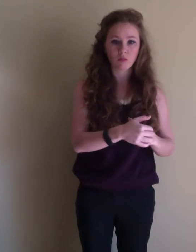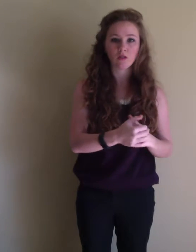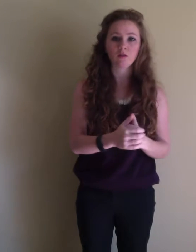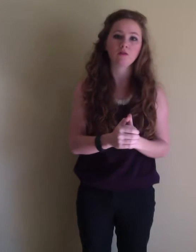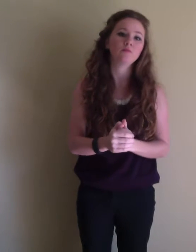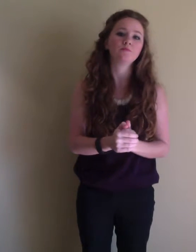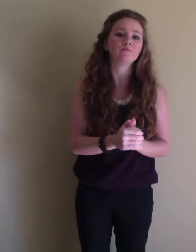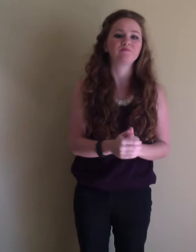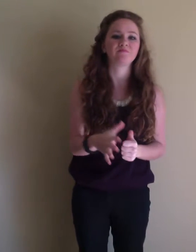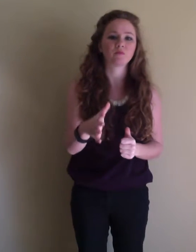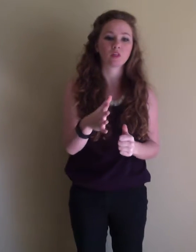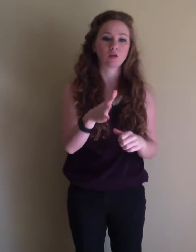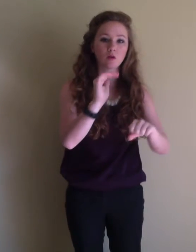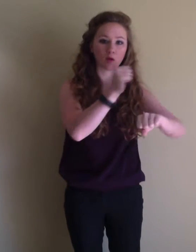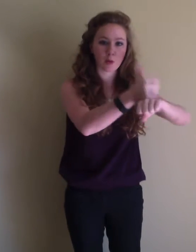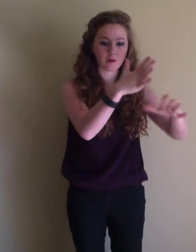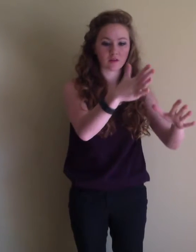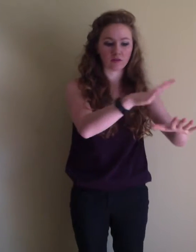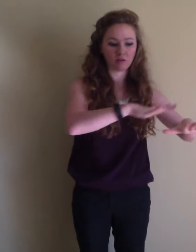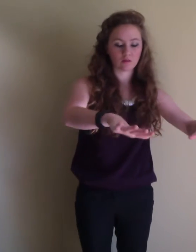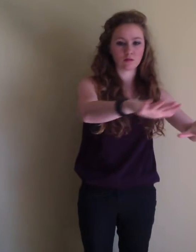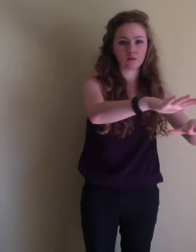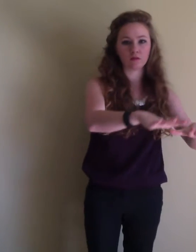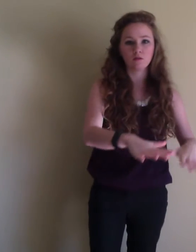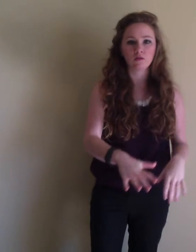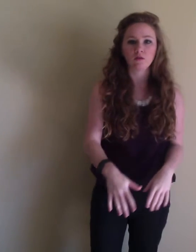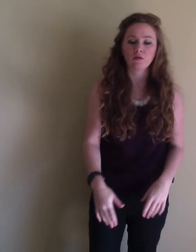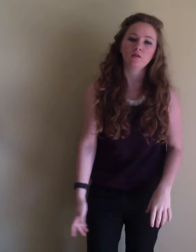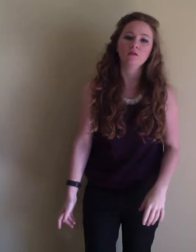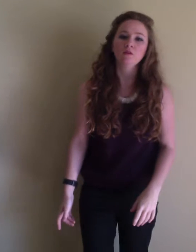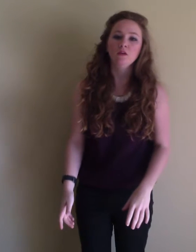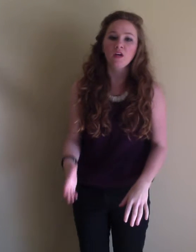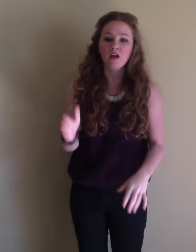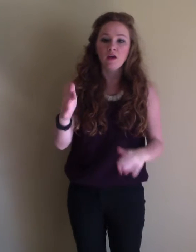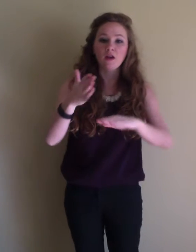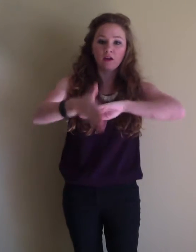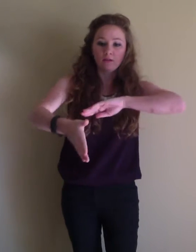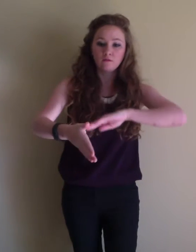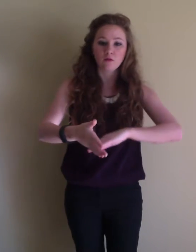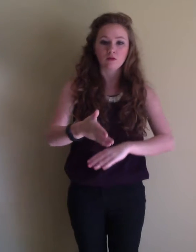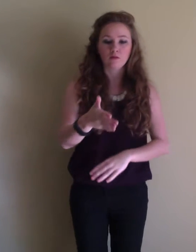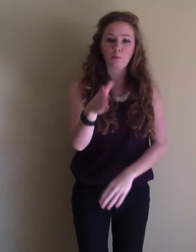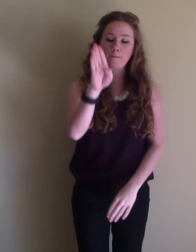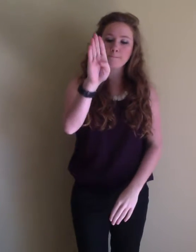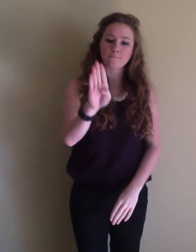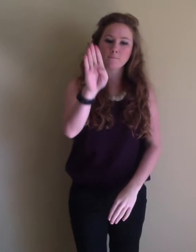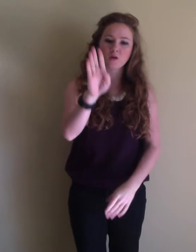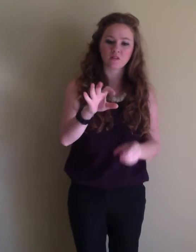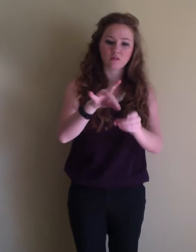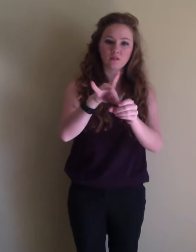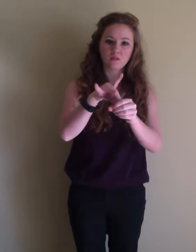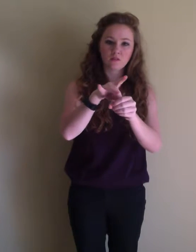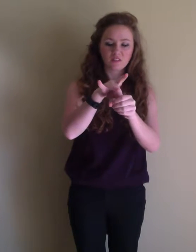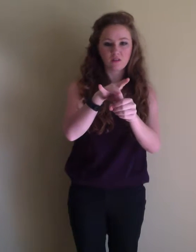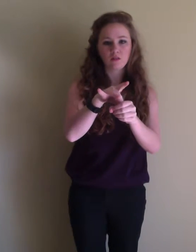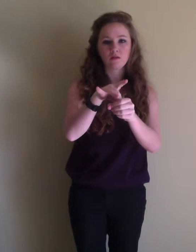colonies, the cost of the tea was less than tea from anywhere else. It was less than the Dutch tea, right? They paid less